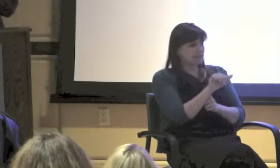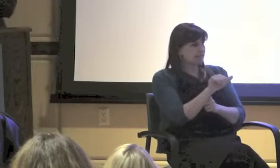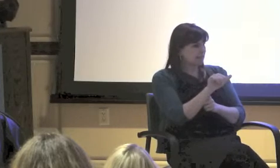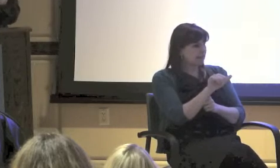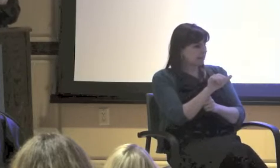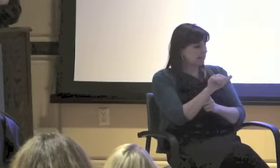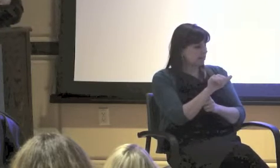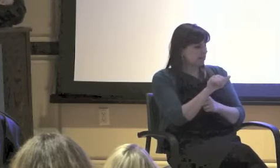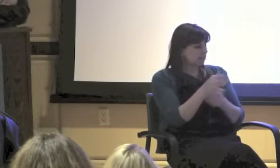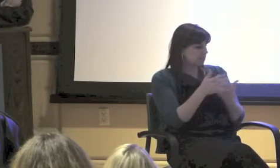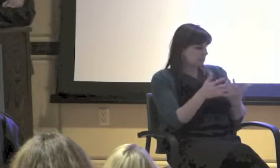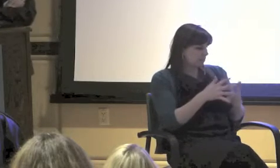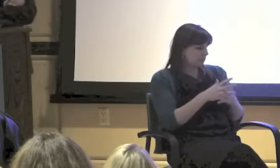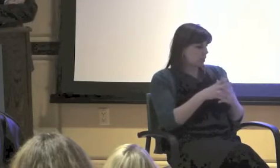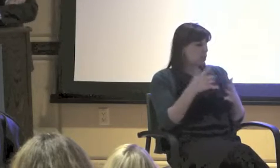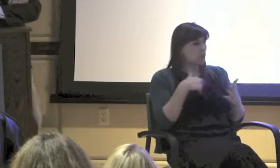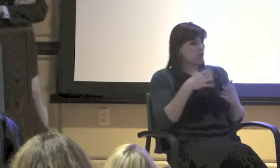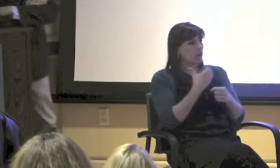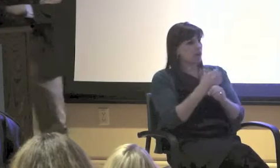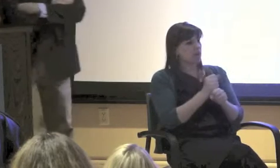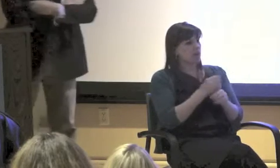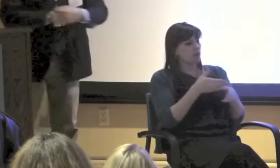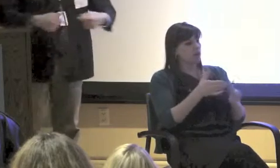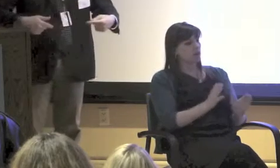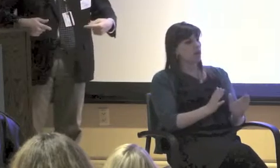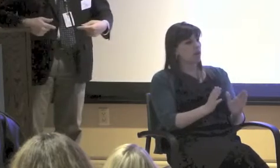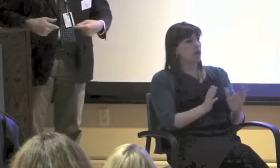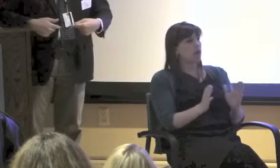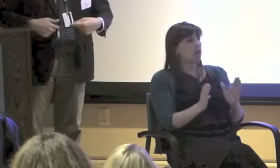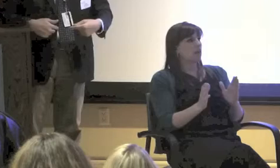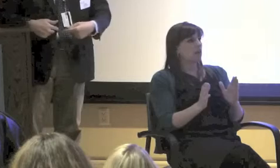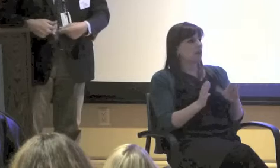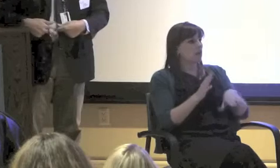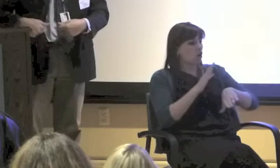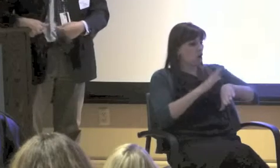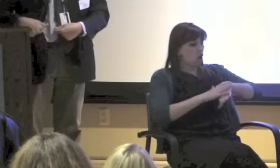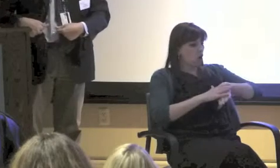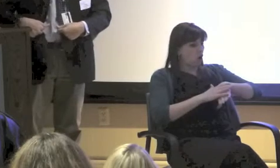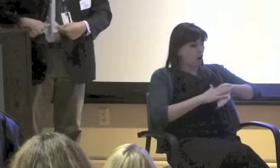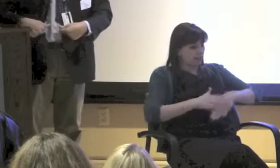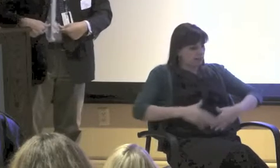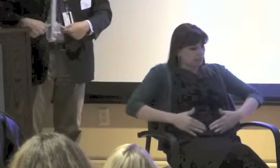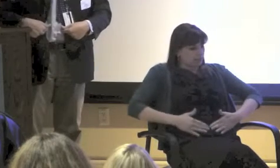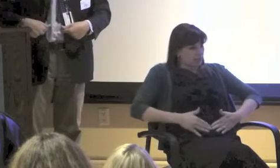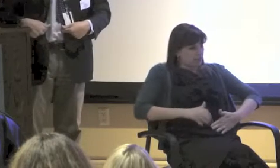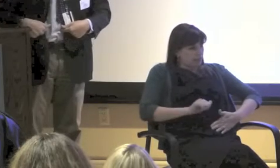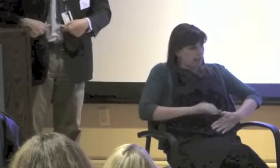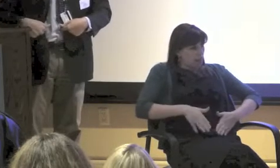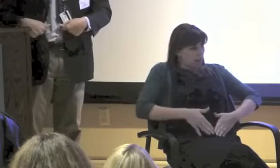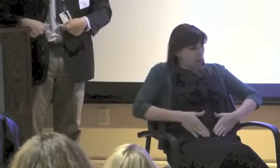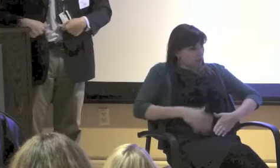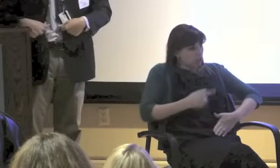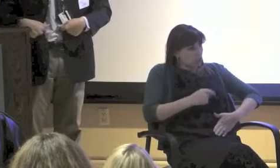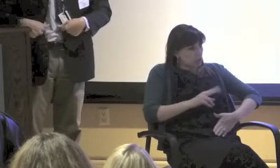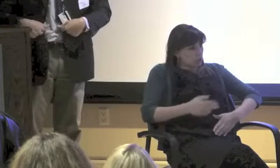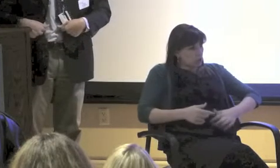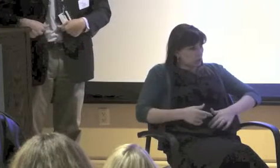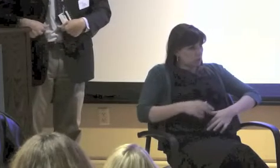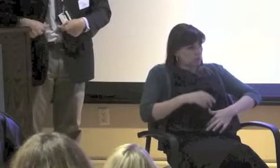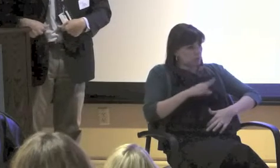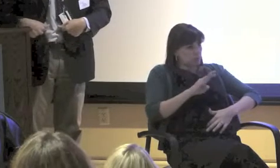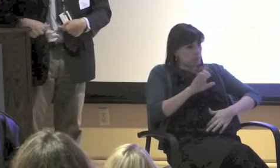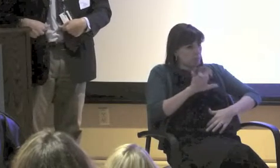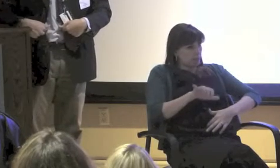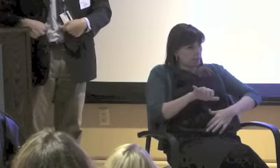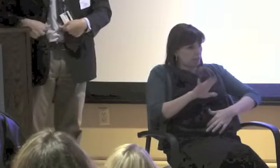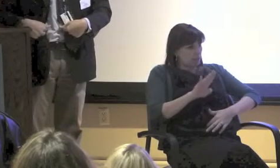that we can create a channel that's on the patient's abdomen. We usually try to use the belly button because